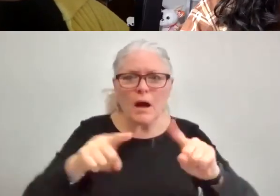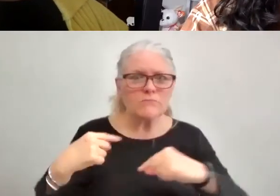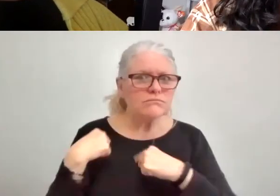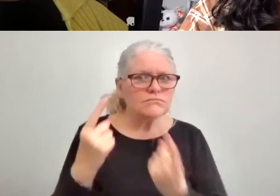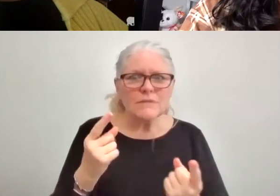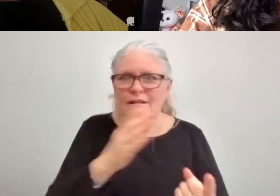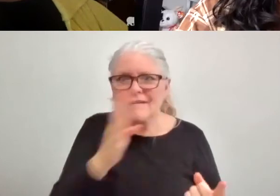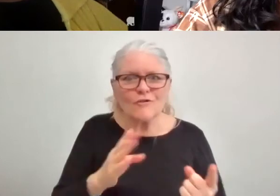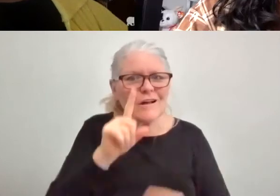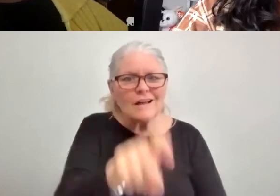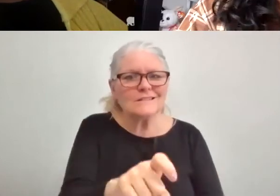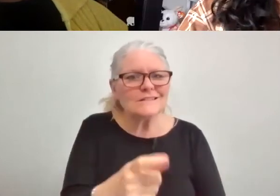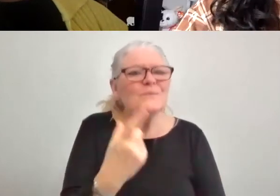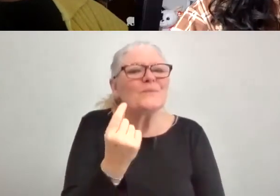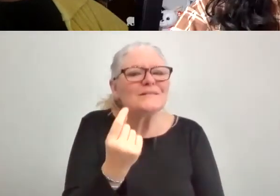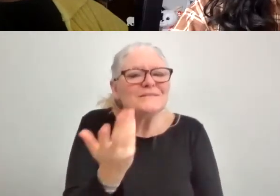Oh,